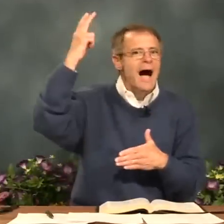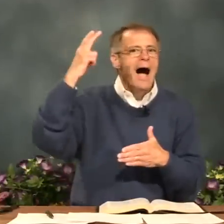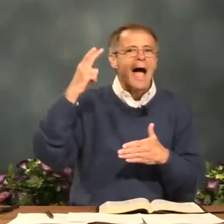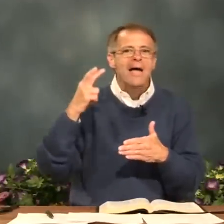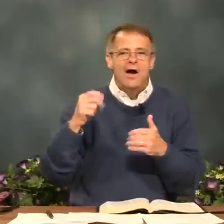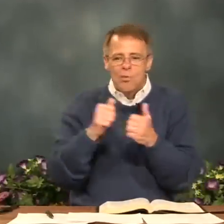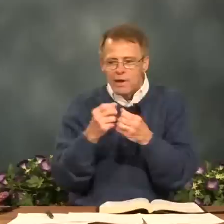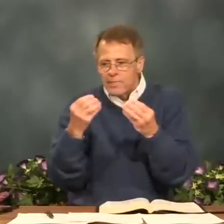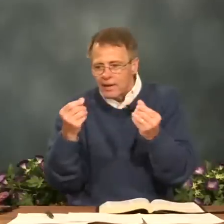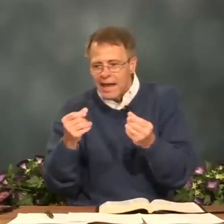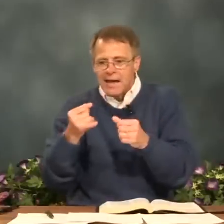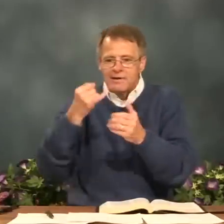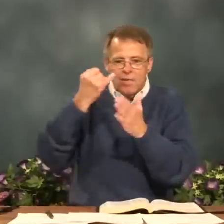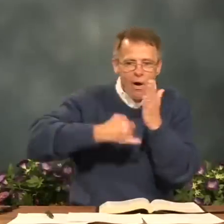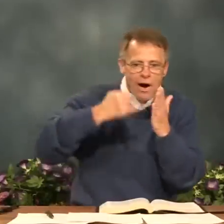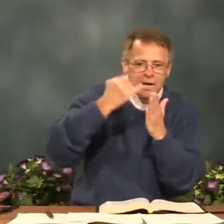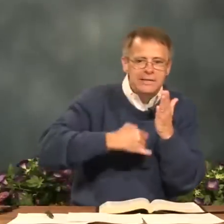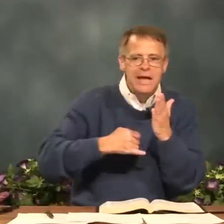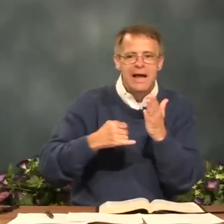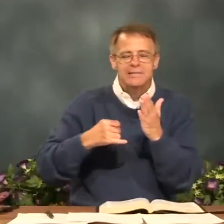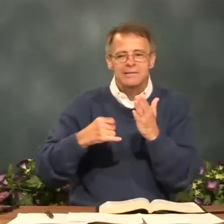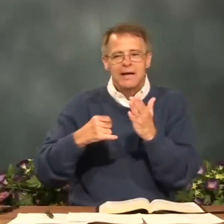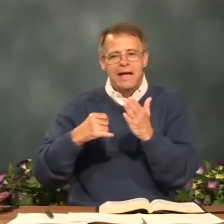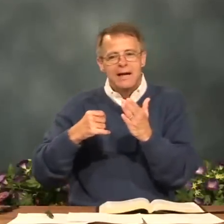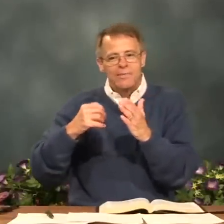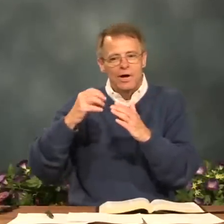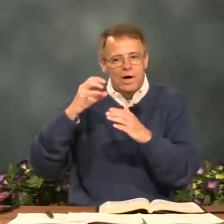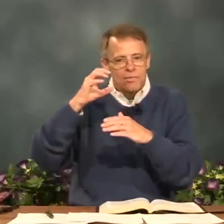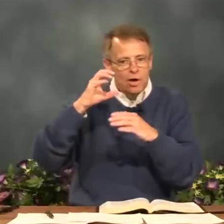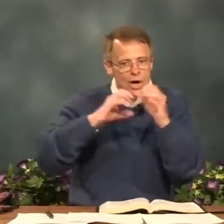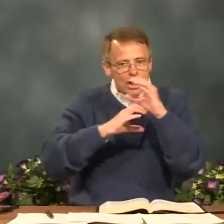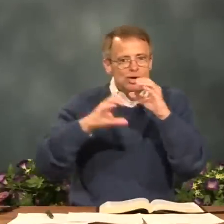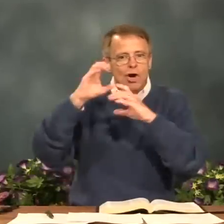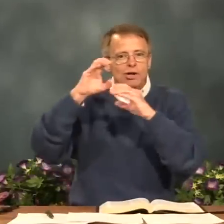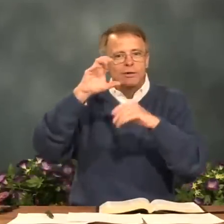high with the land and the architect and the construction